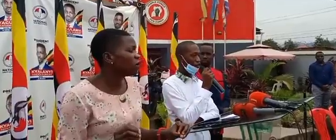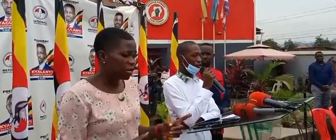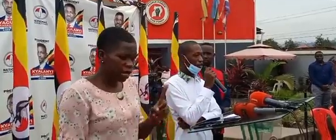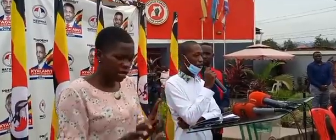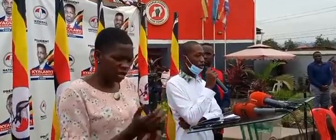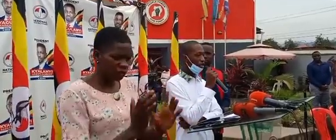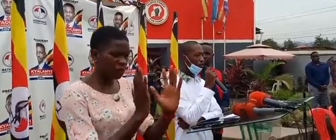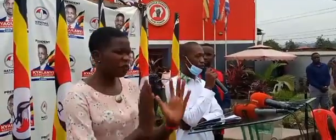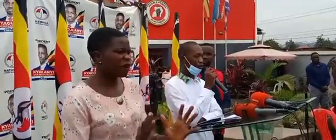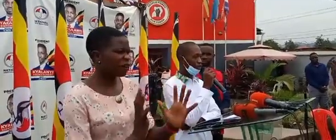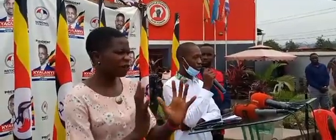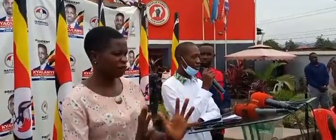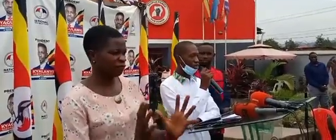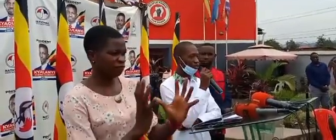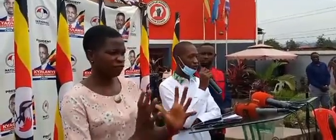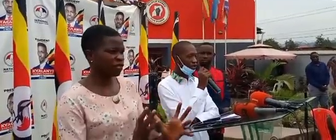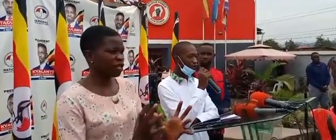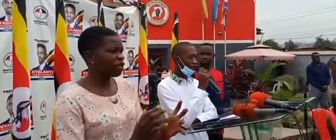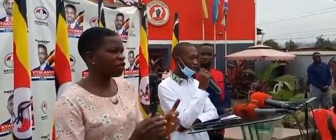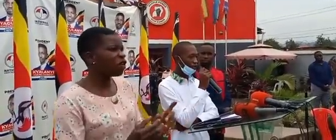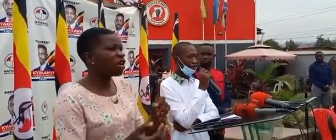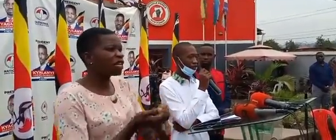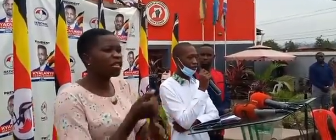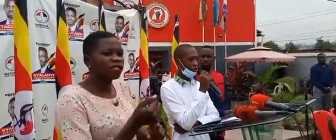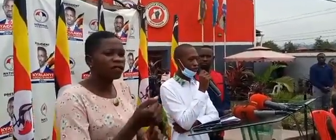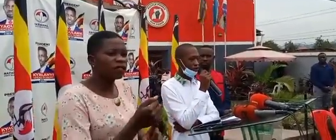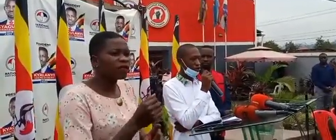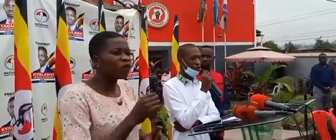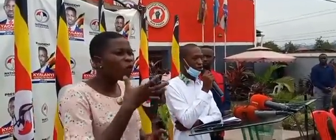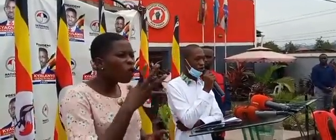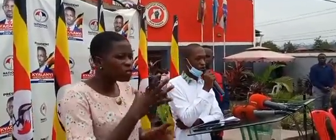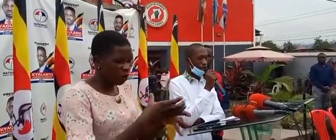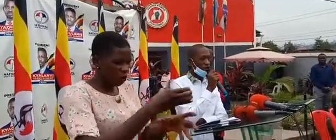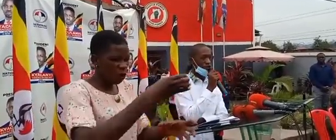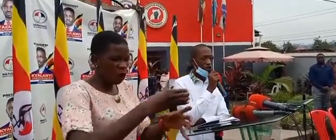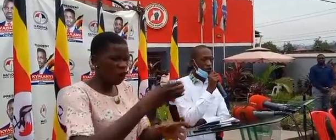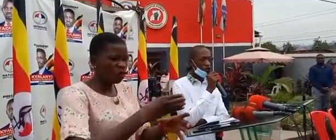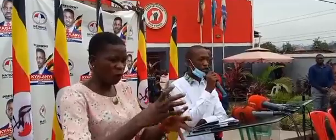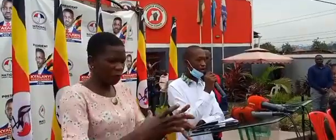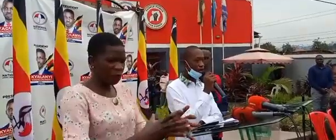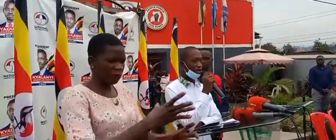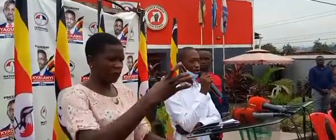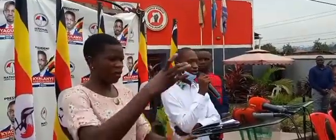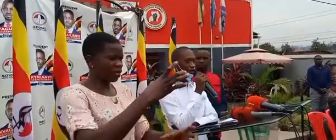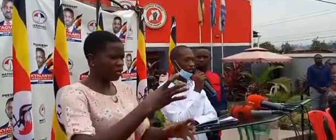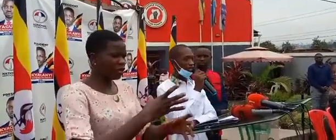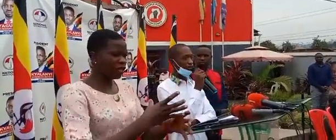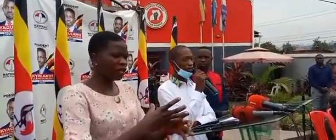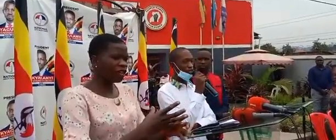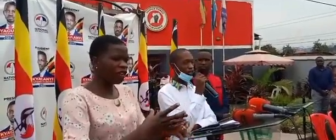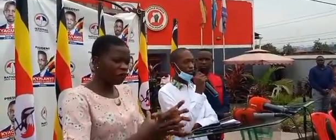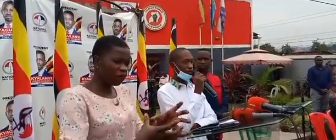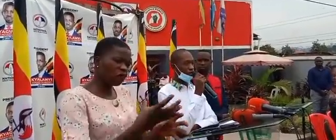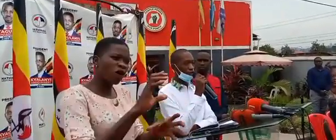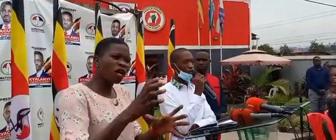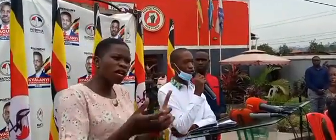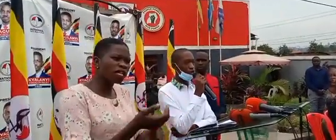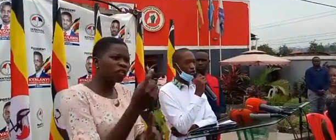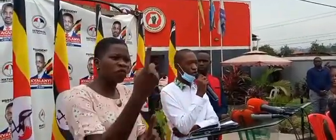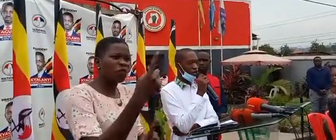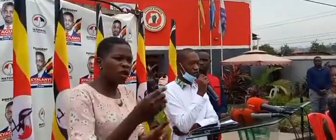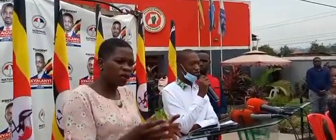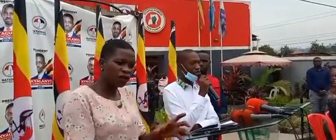tobulobo akalobo basala chupa ya renzori kugamba ni wako akalobo akagenda mungata mpeke emu na